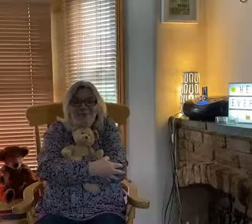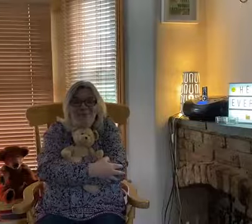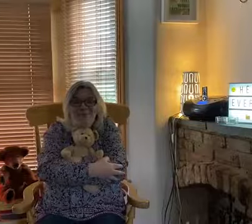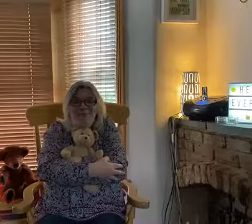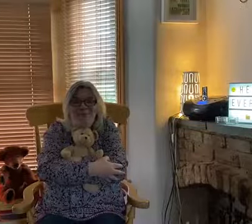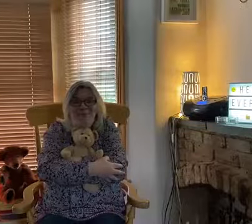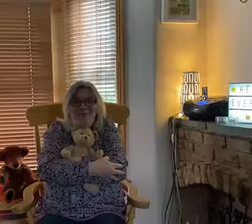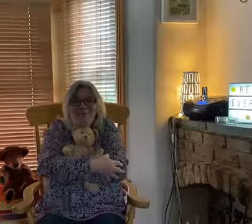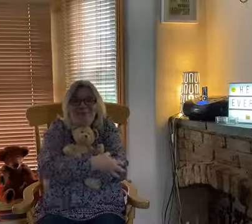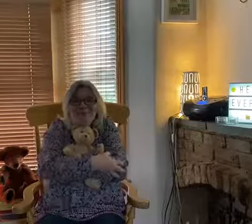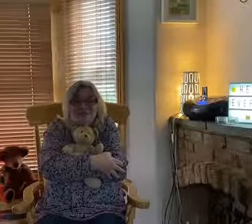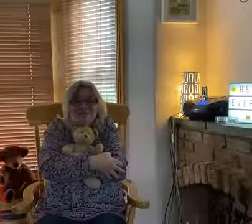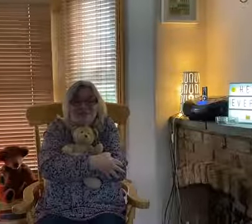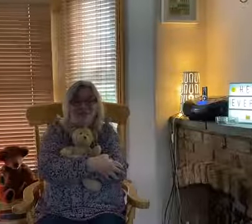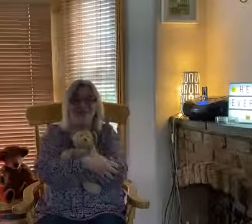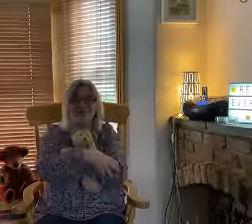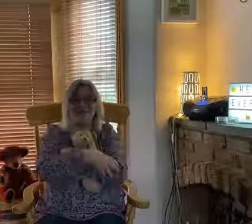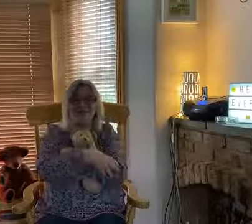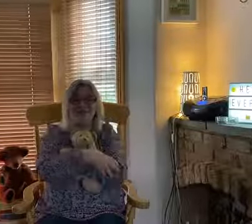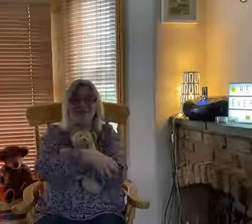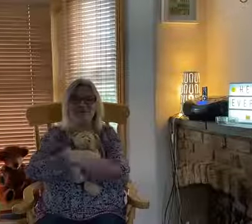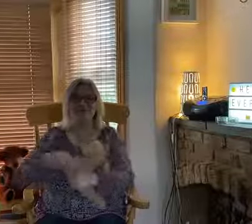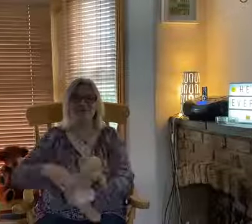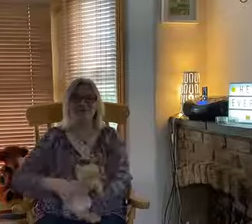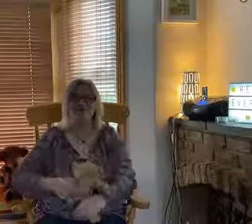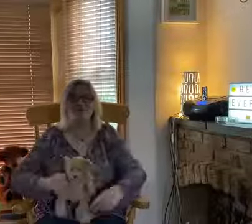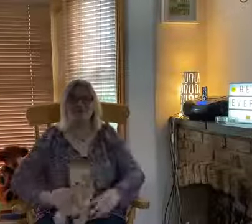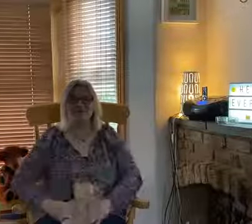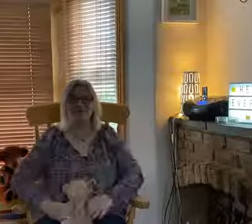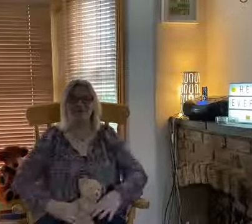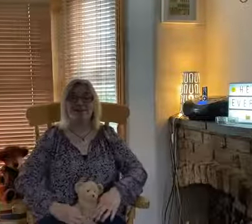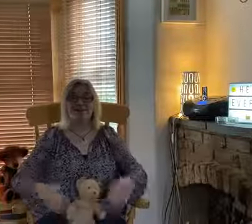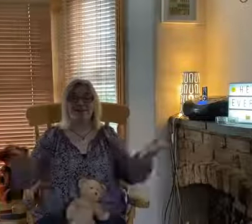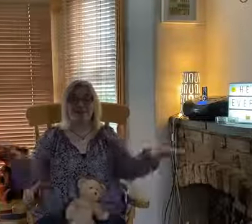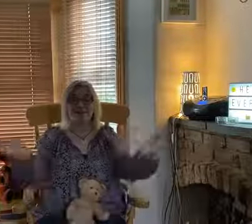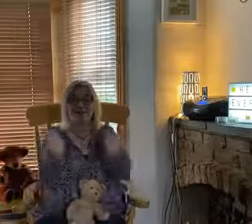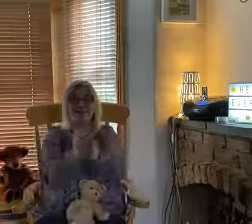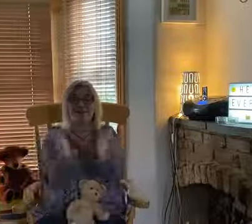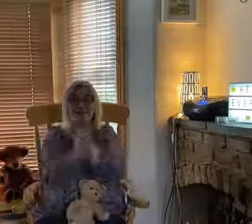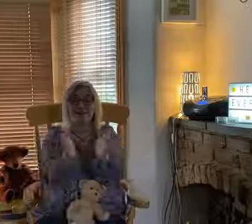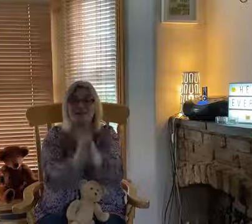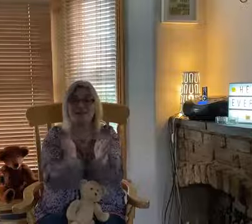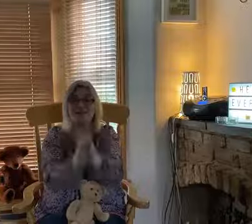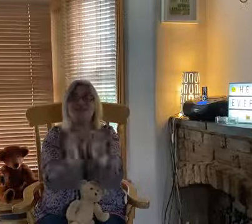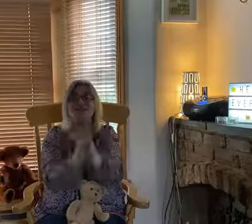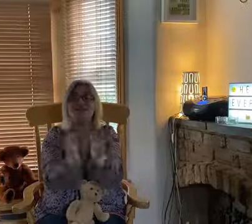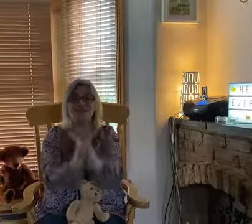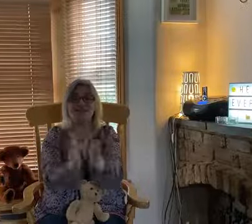Open, done. A lovely big squeeze at the end of rhyme time. Well done guys. That was absolutely brilliant.